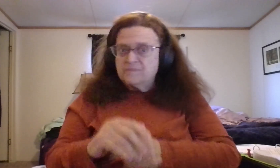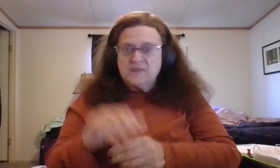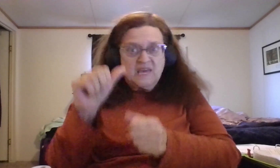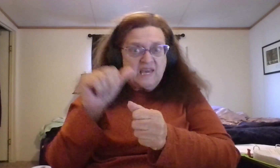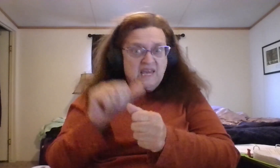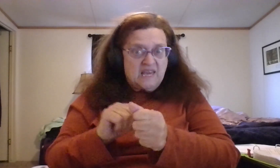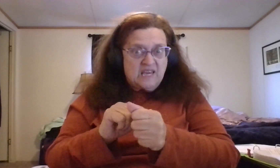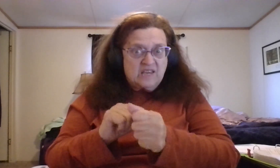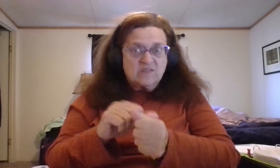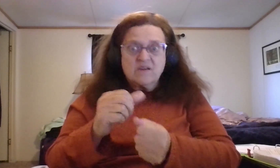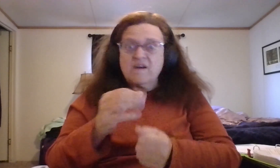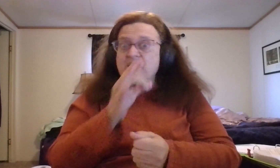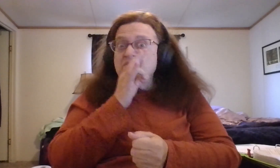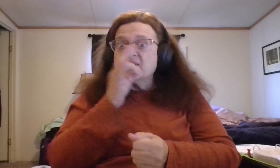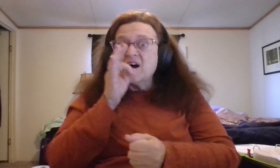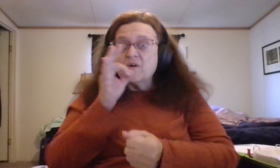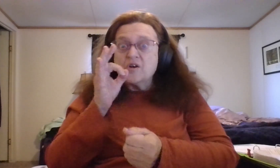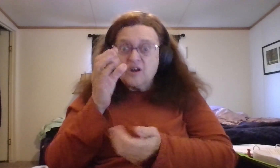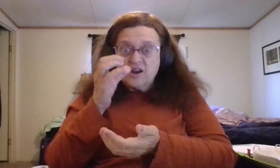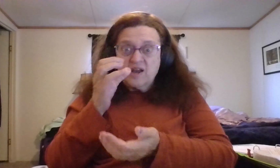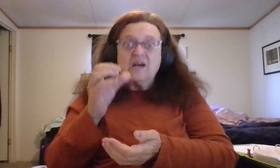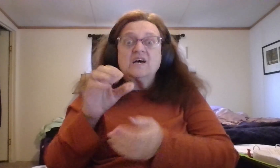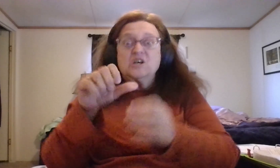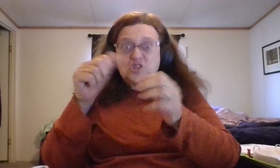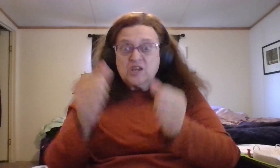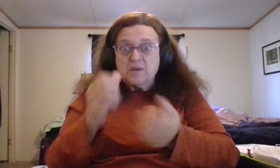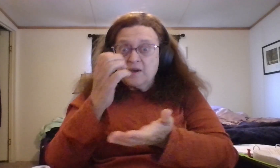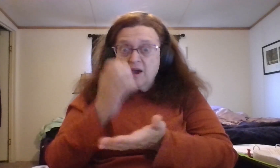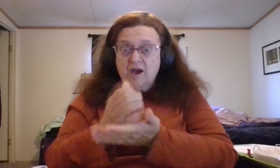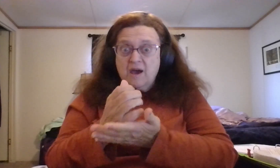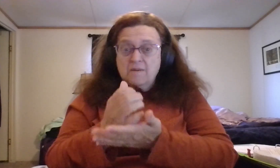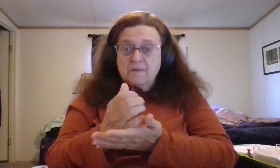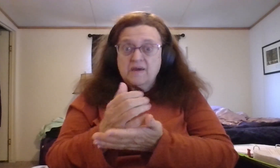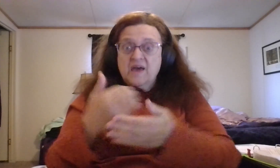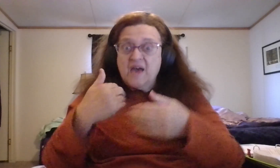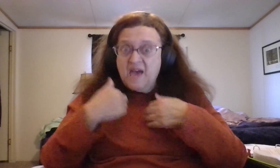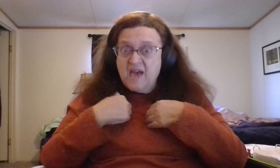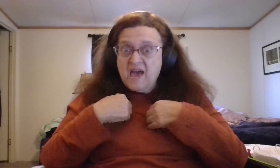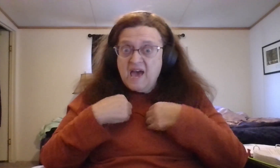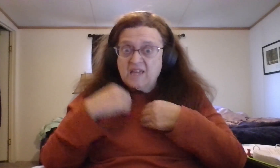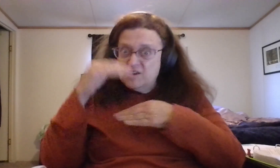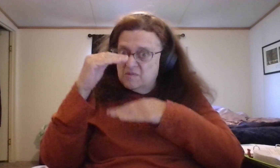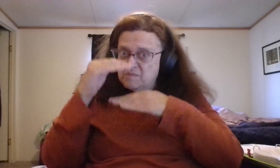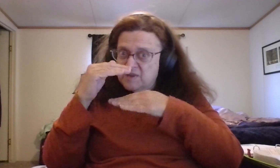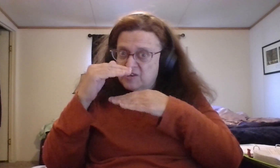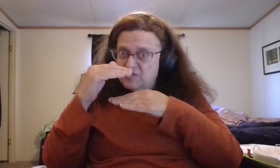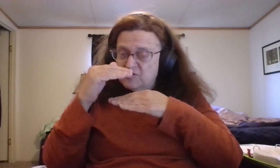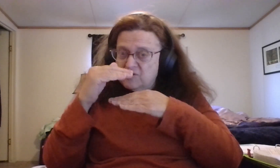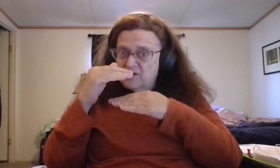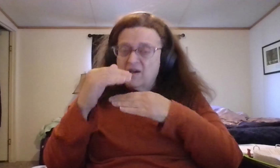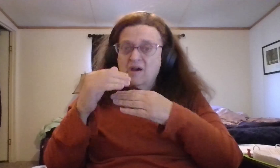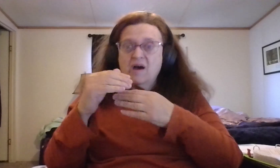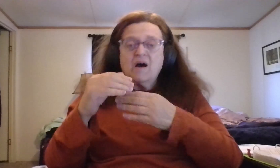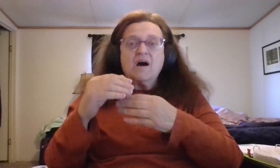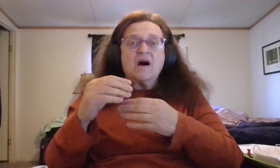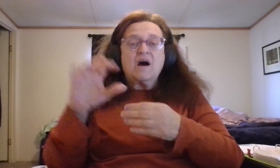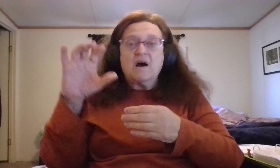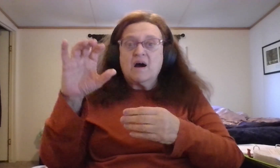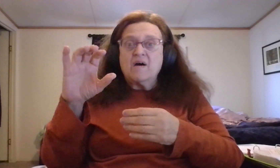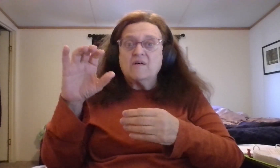flower-shaped cups held a measure of olive oil and a cloth wick. When it